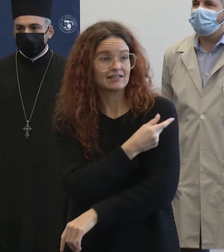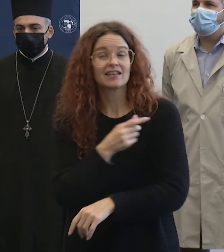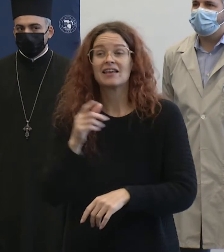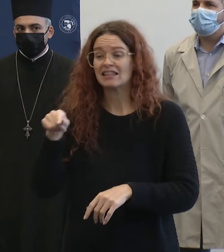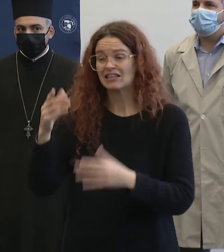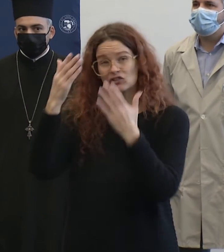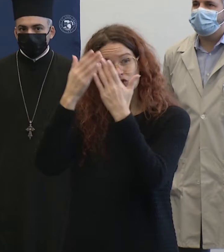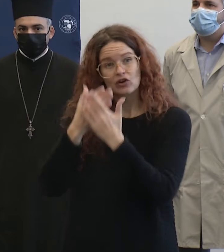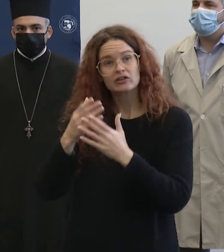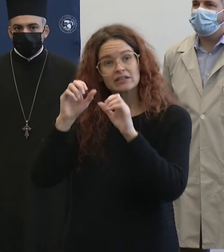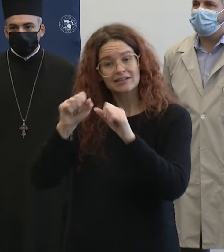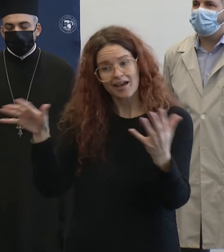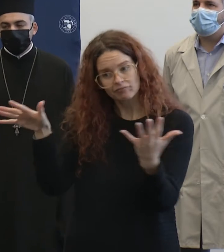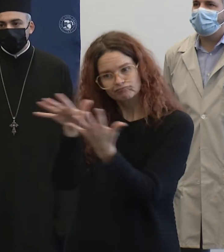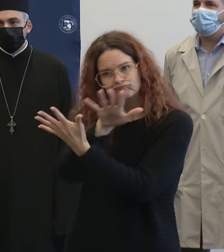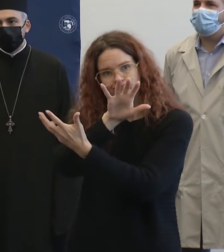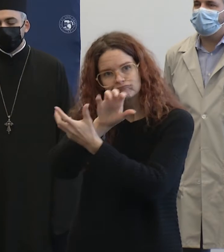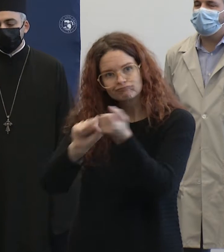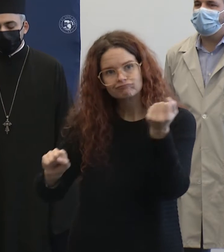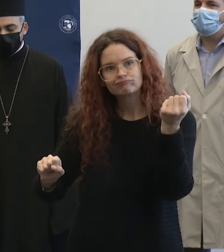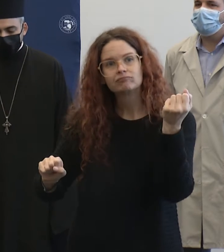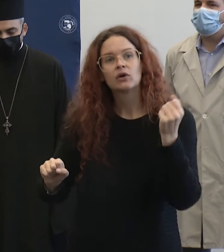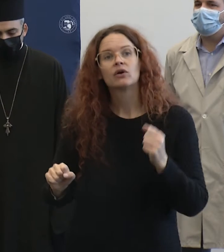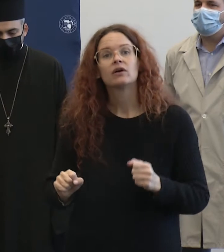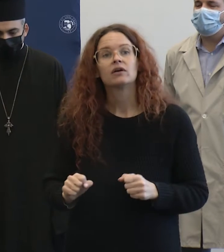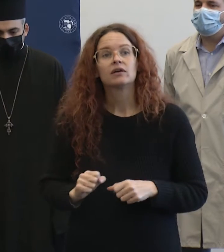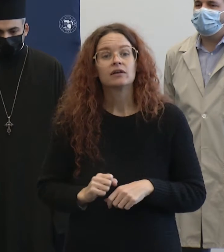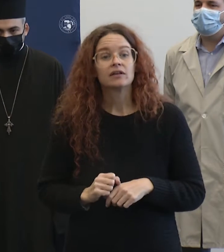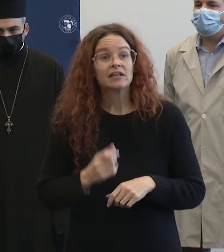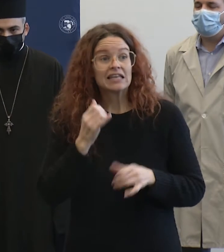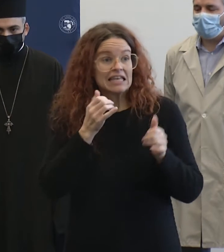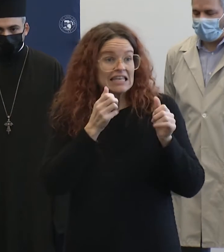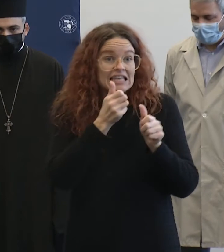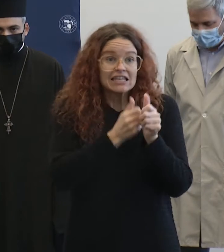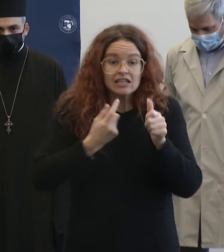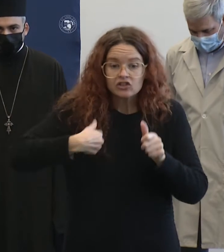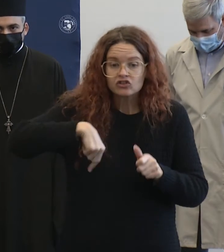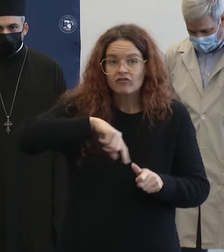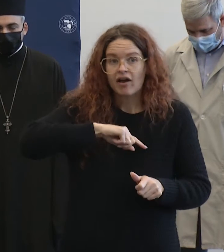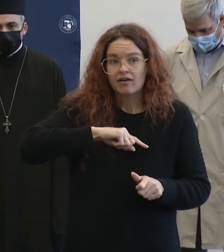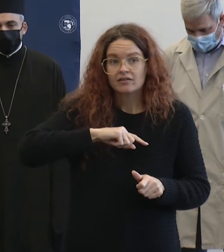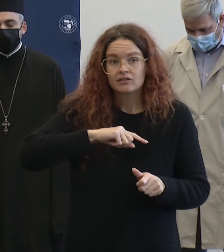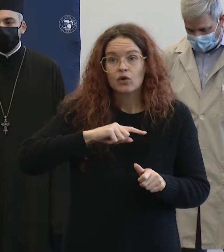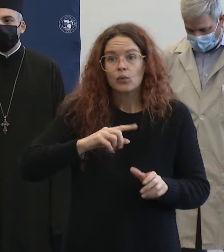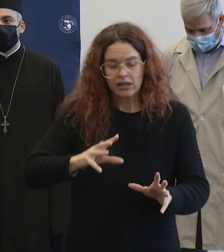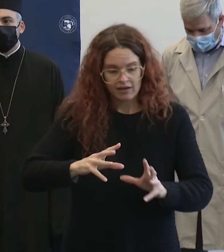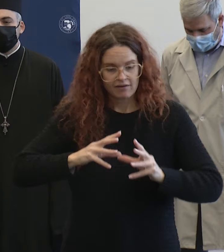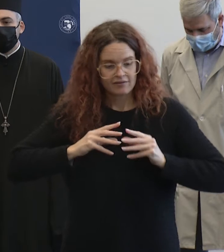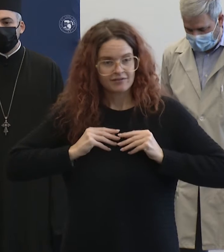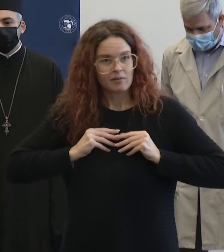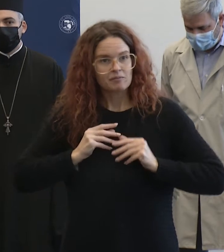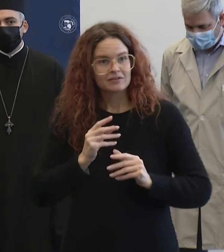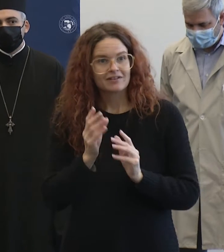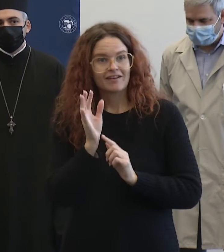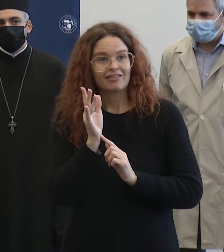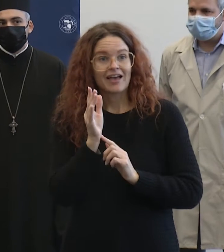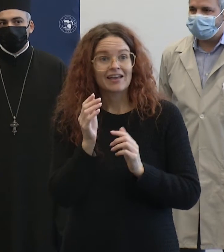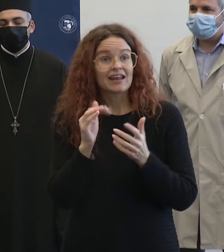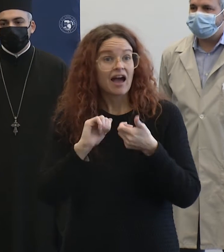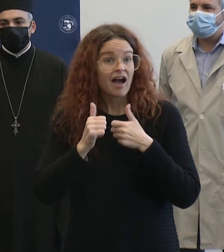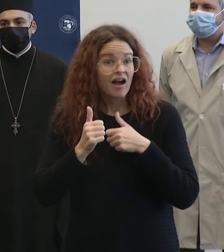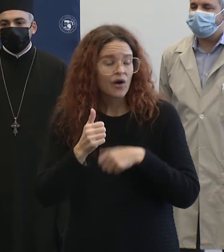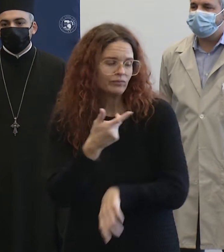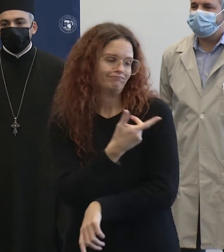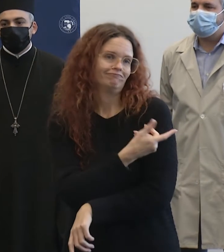this darkness. One by one, we can embody light through vaccination.